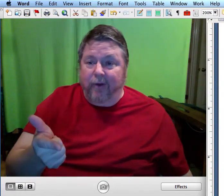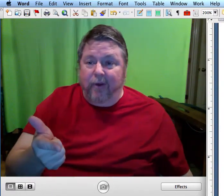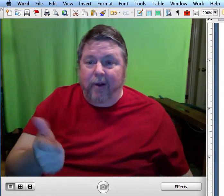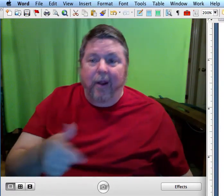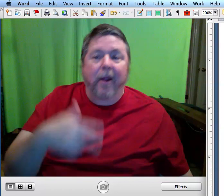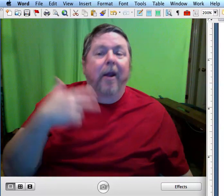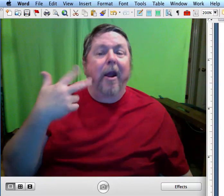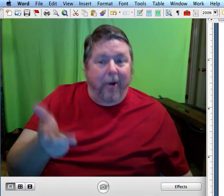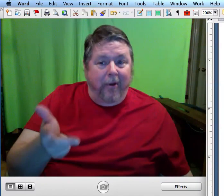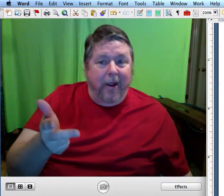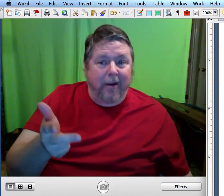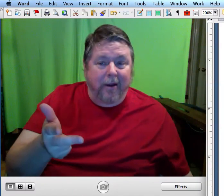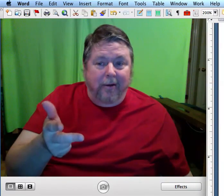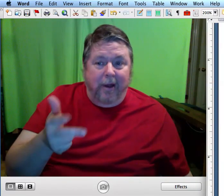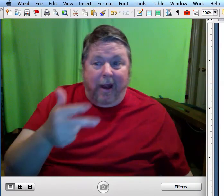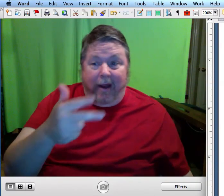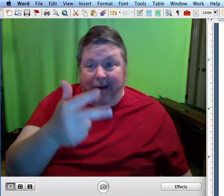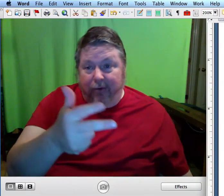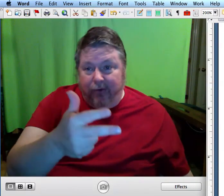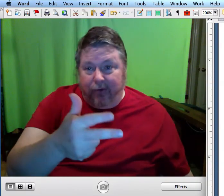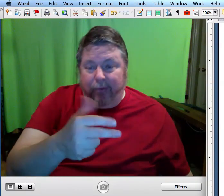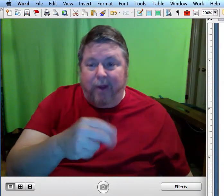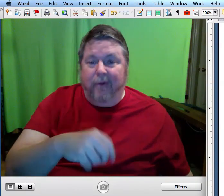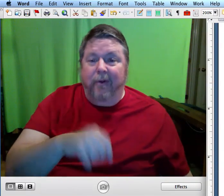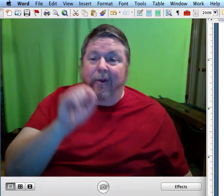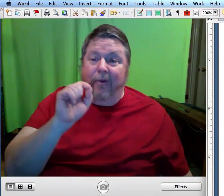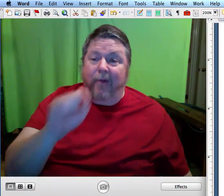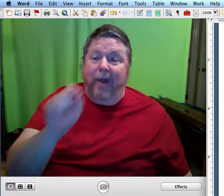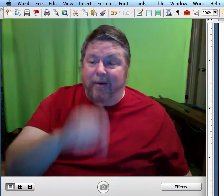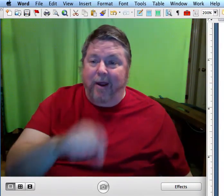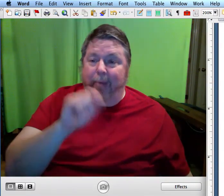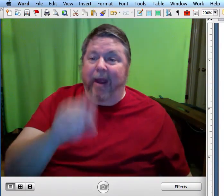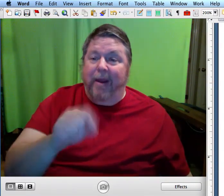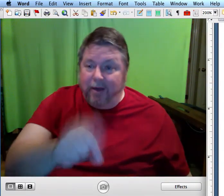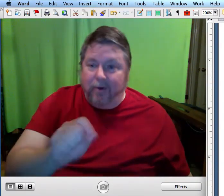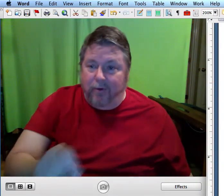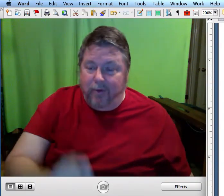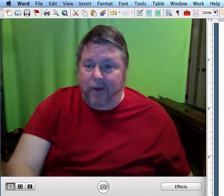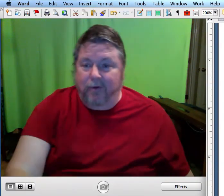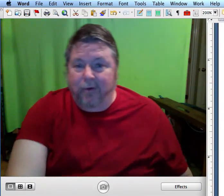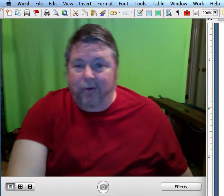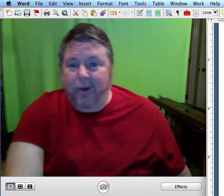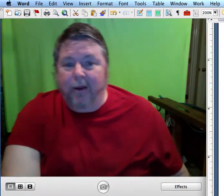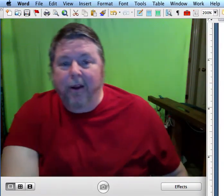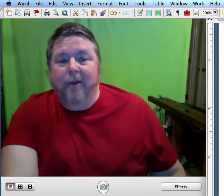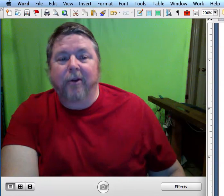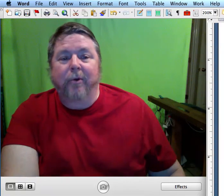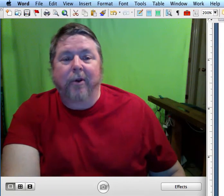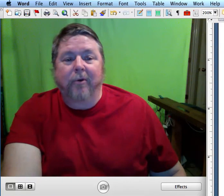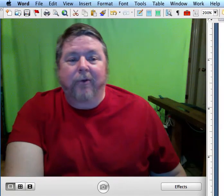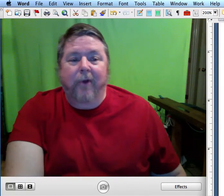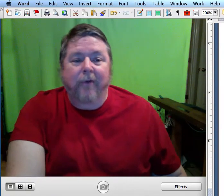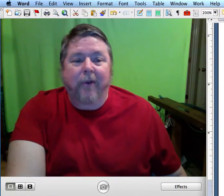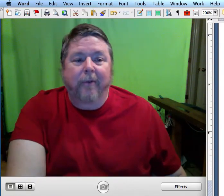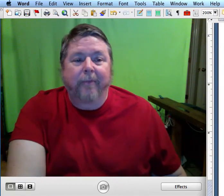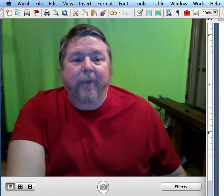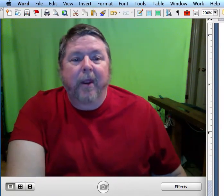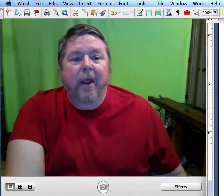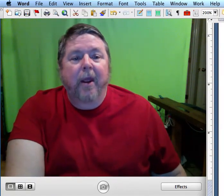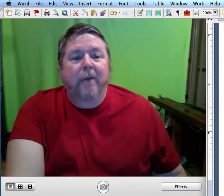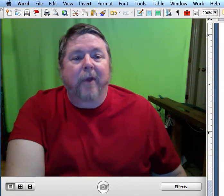to fix it. And part of the idea, in ideal circumstances, is that you actually had time and did do the things that you said that you would do to try to fix